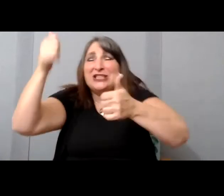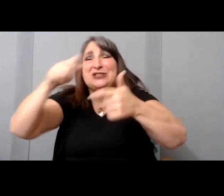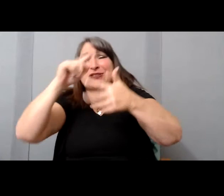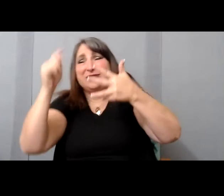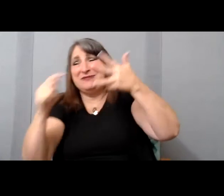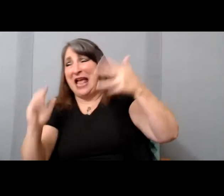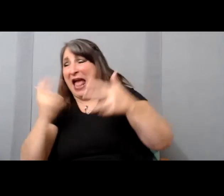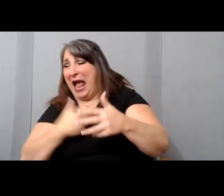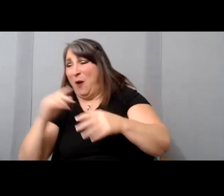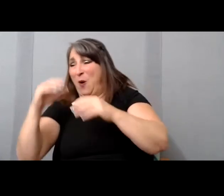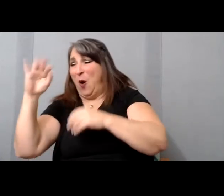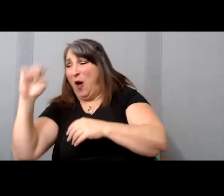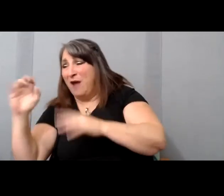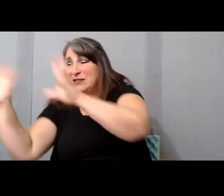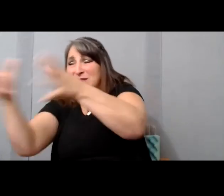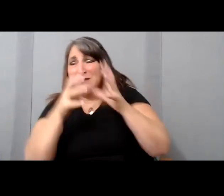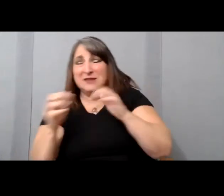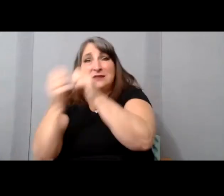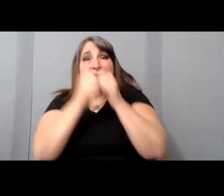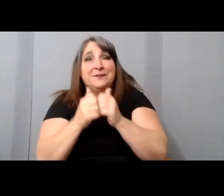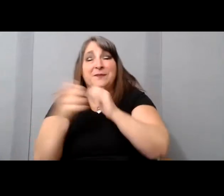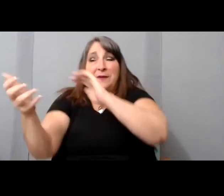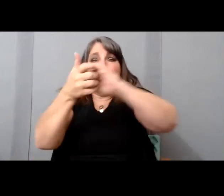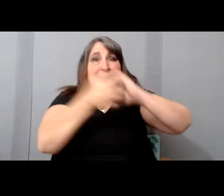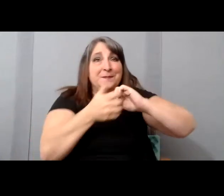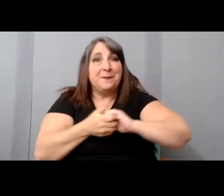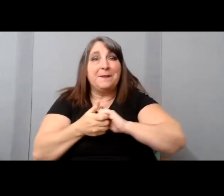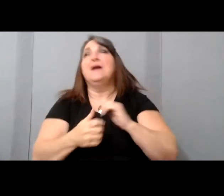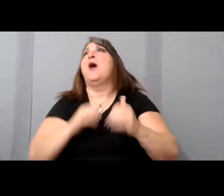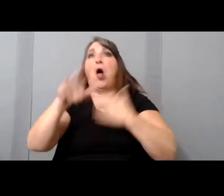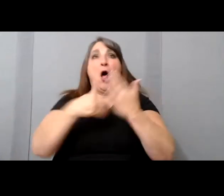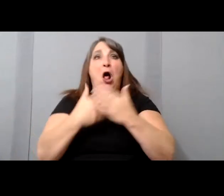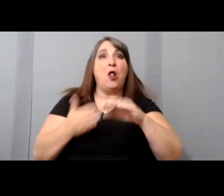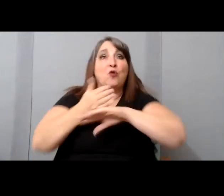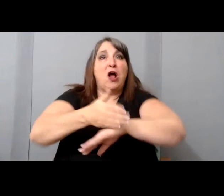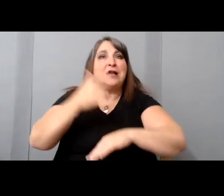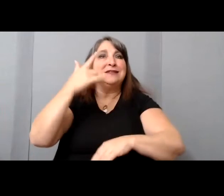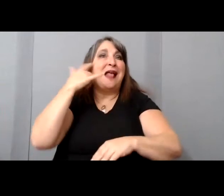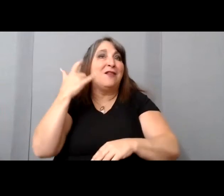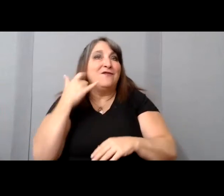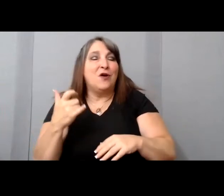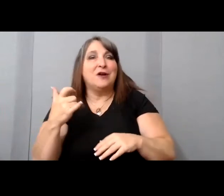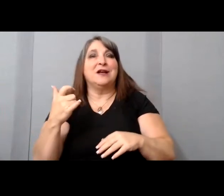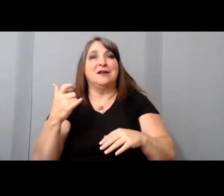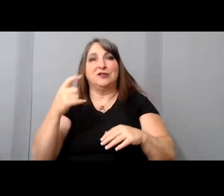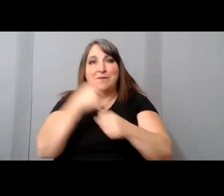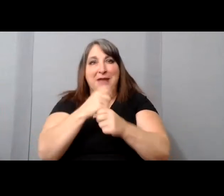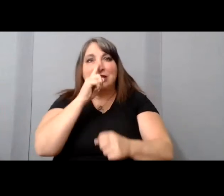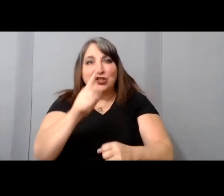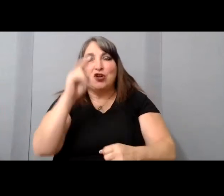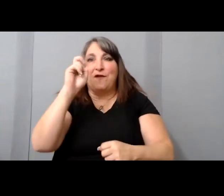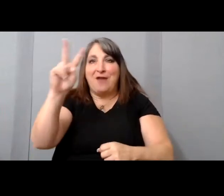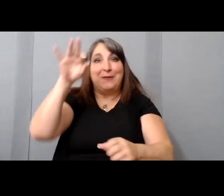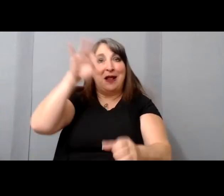all activists in each corner of the state of California, we formulated a way to administer the November election to make sure that it was secure